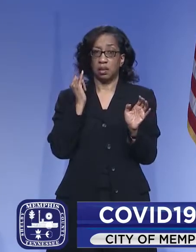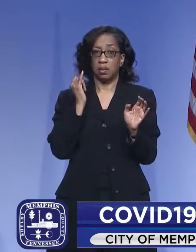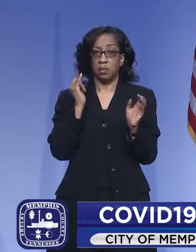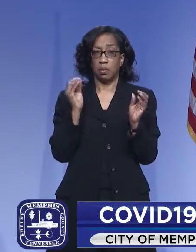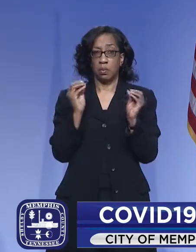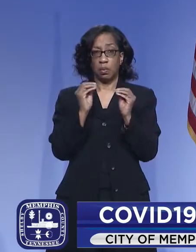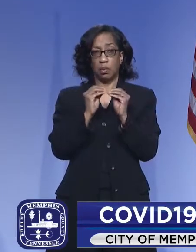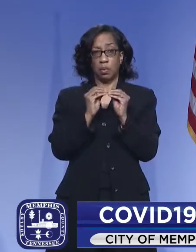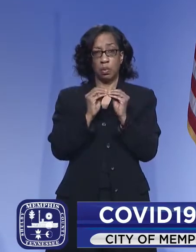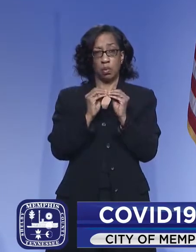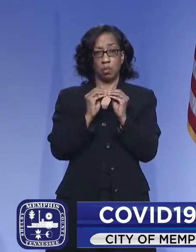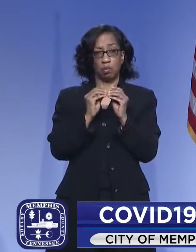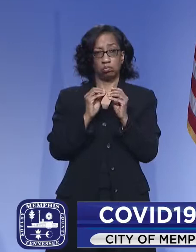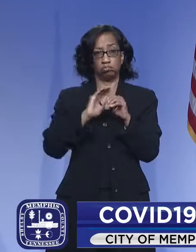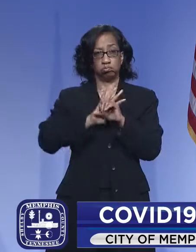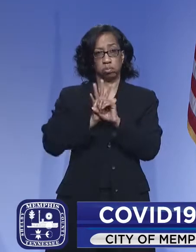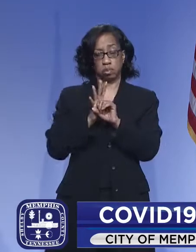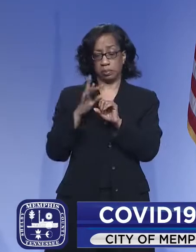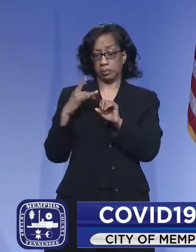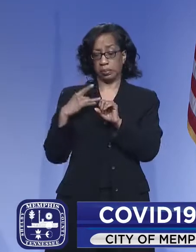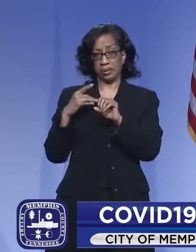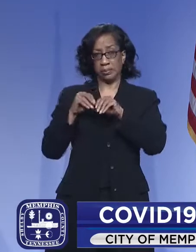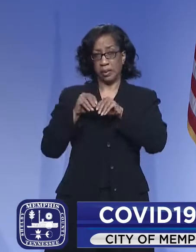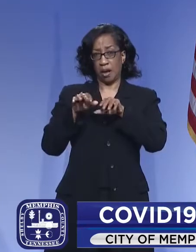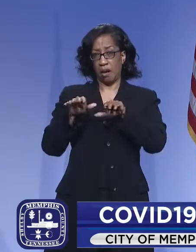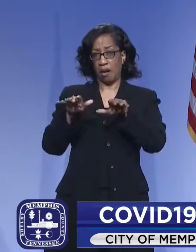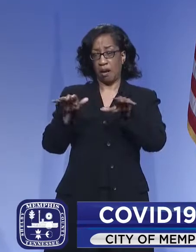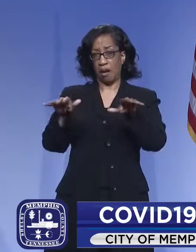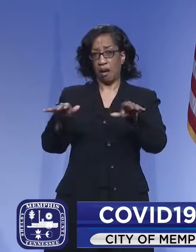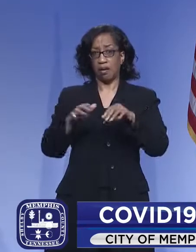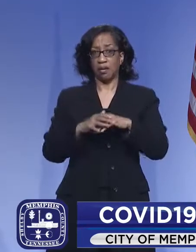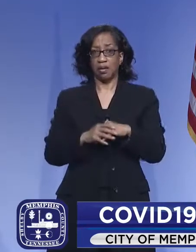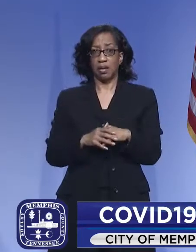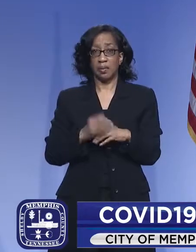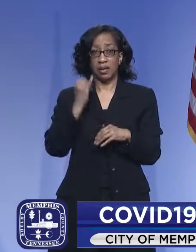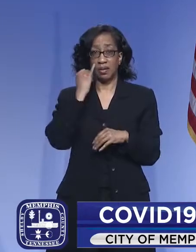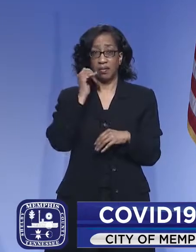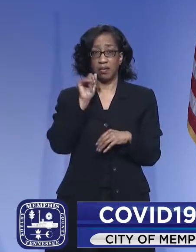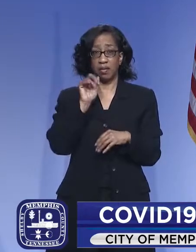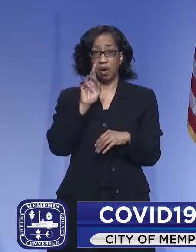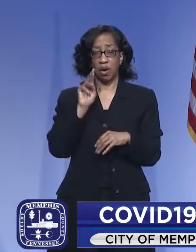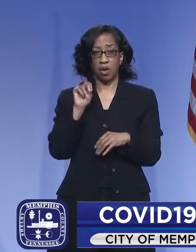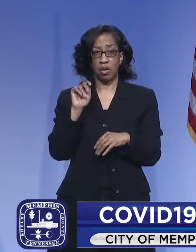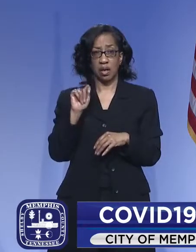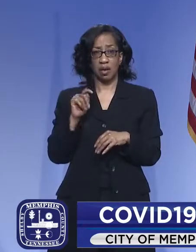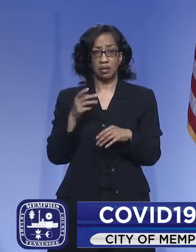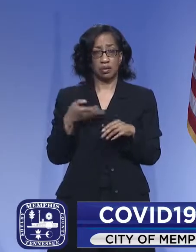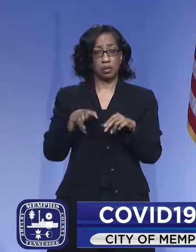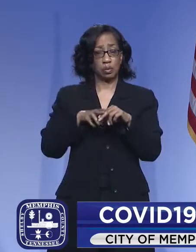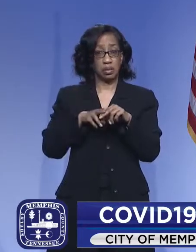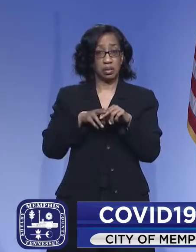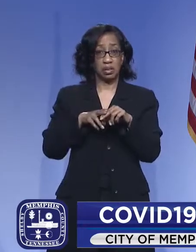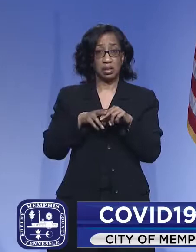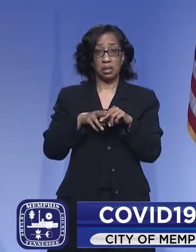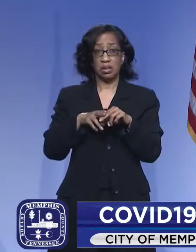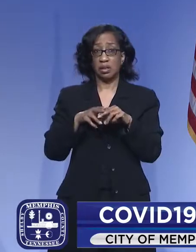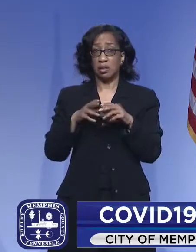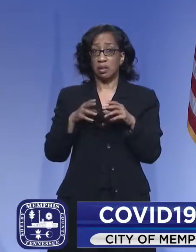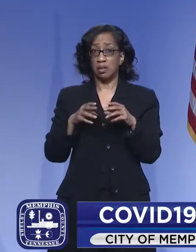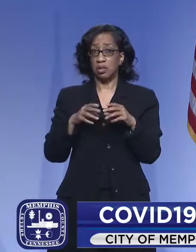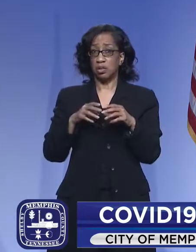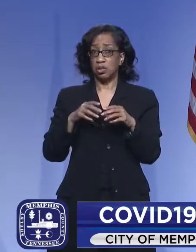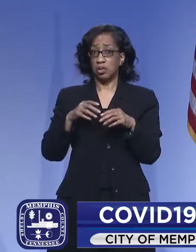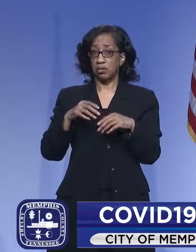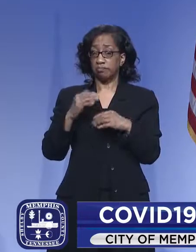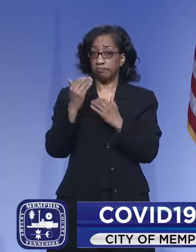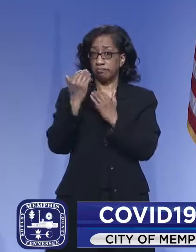to spread as one would expect as the R naught increases, does it make sense to increase, to decrease restrictions?